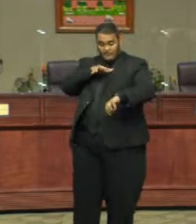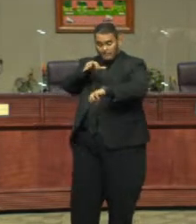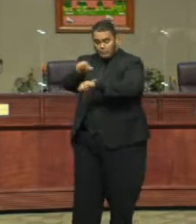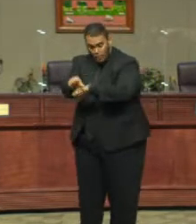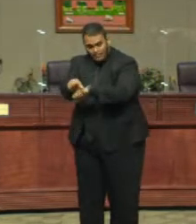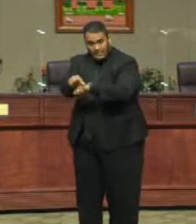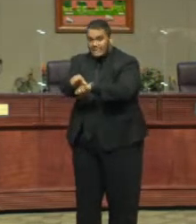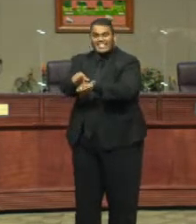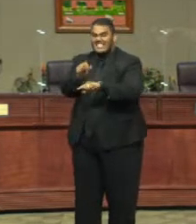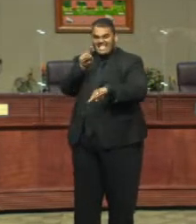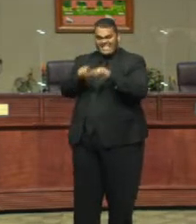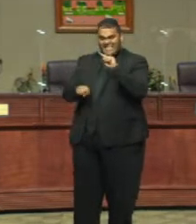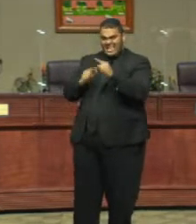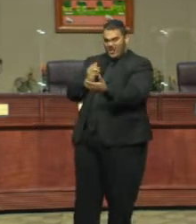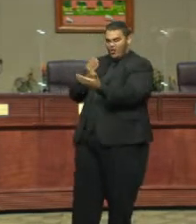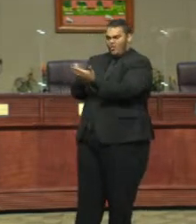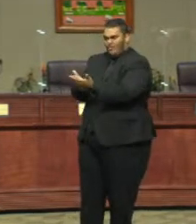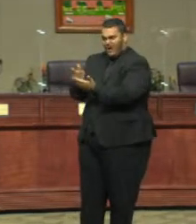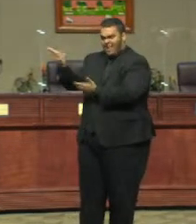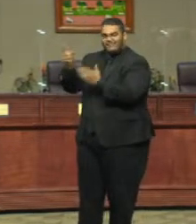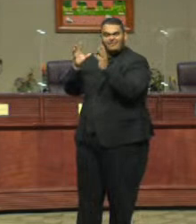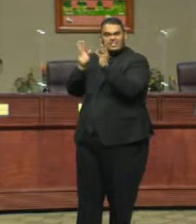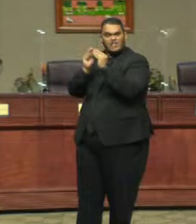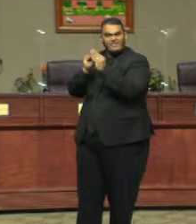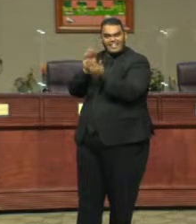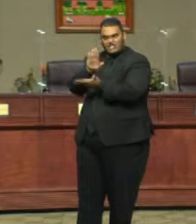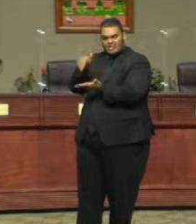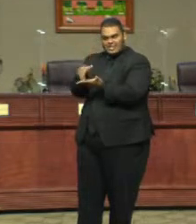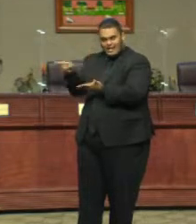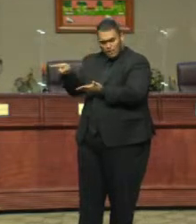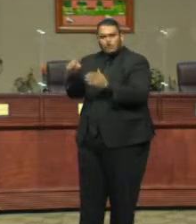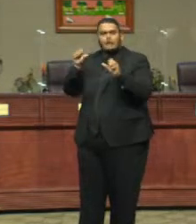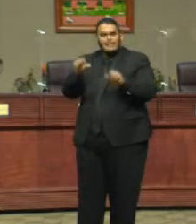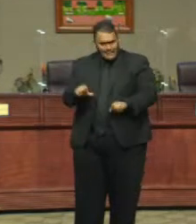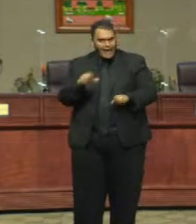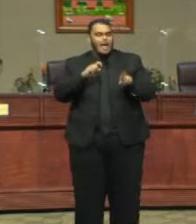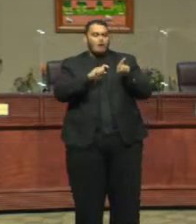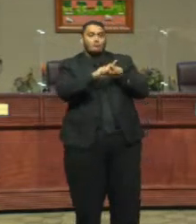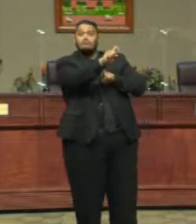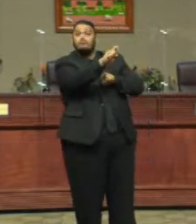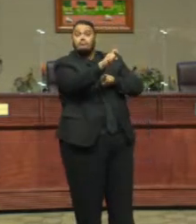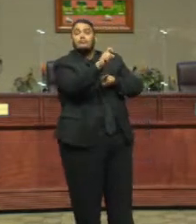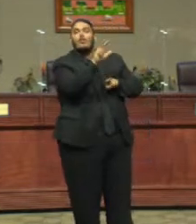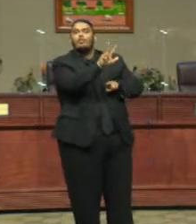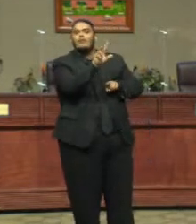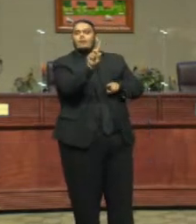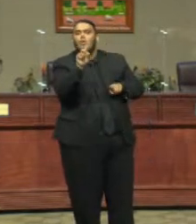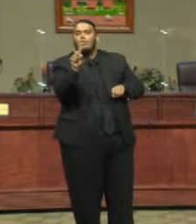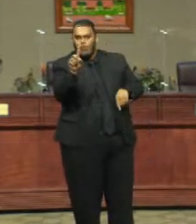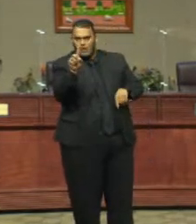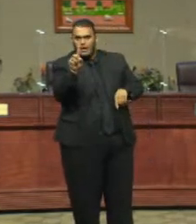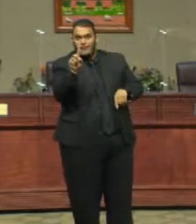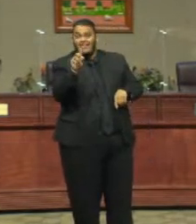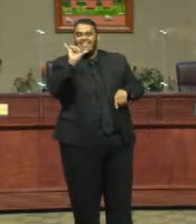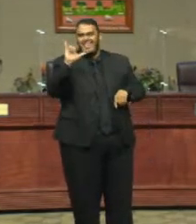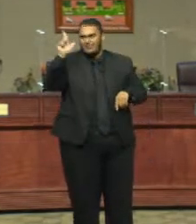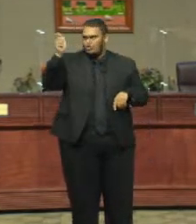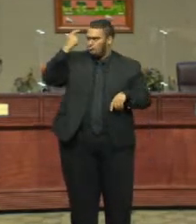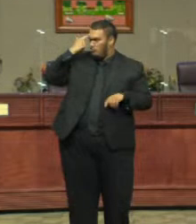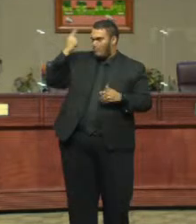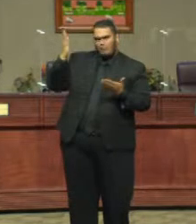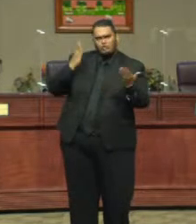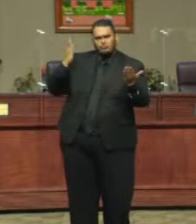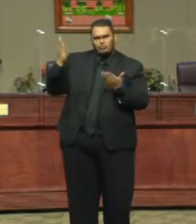themselves to the convention center site can call 311. That is our government services